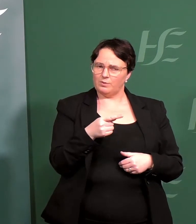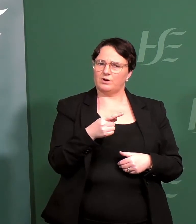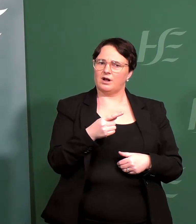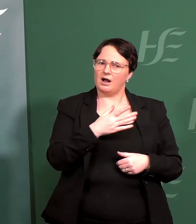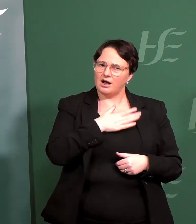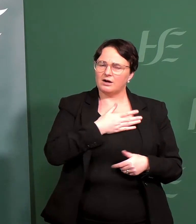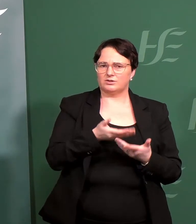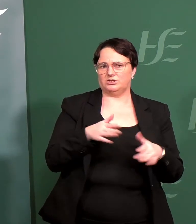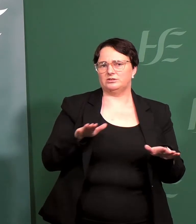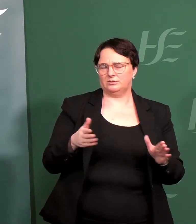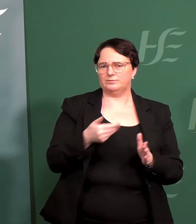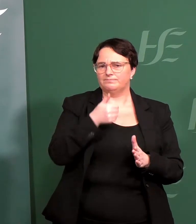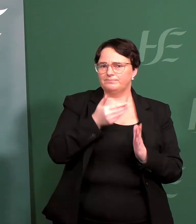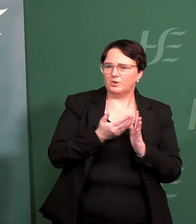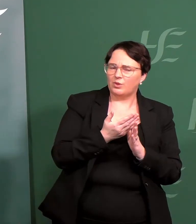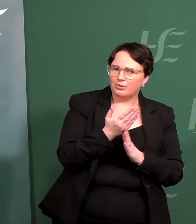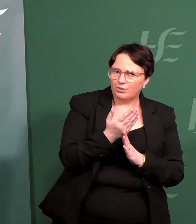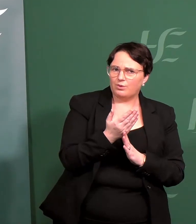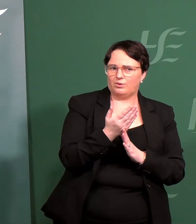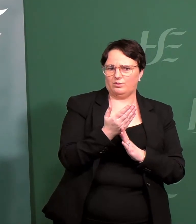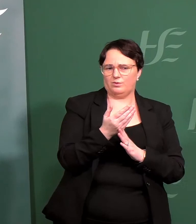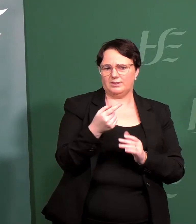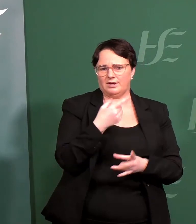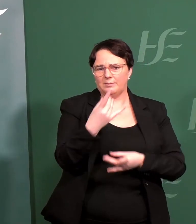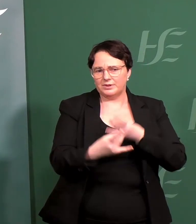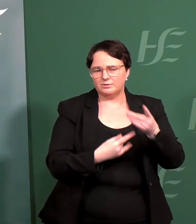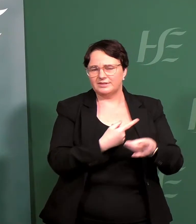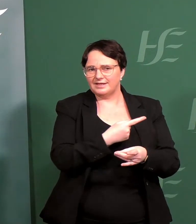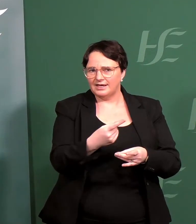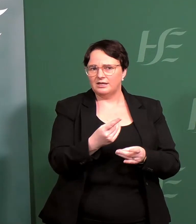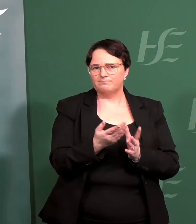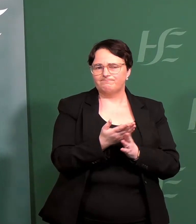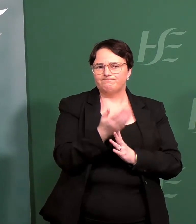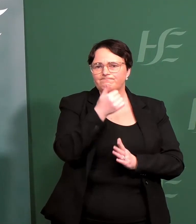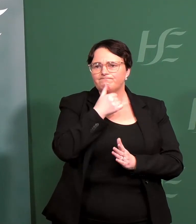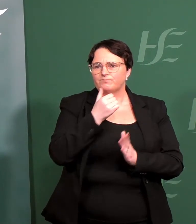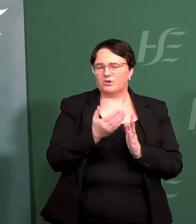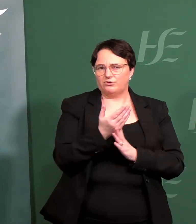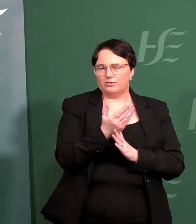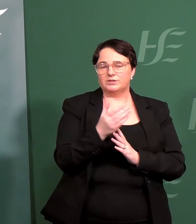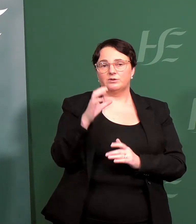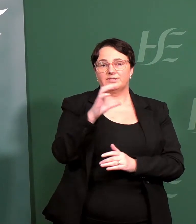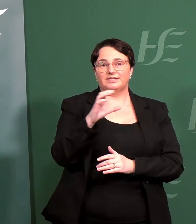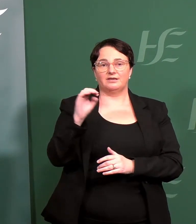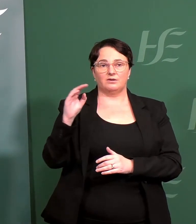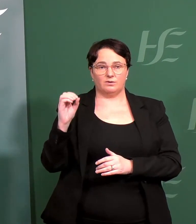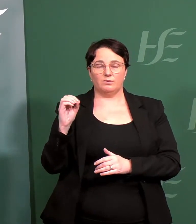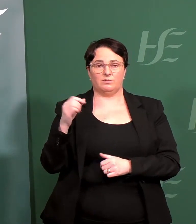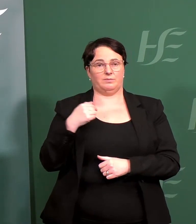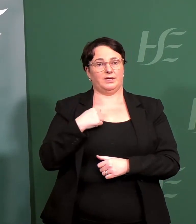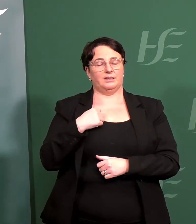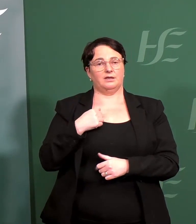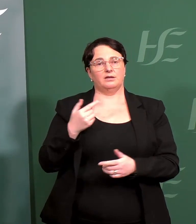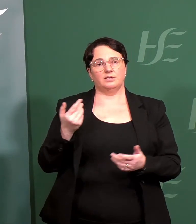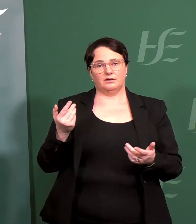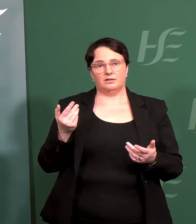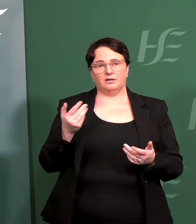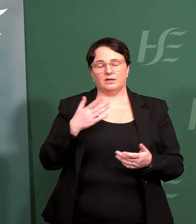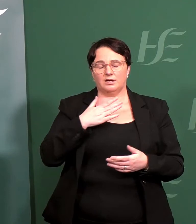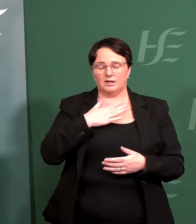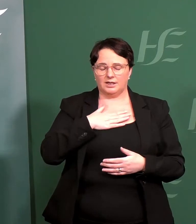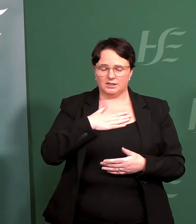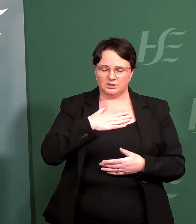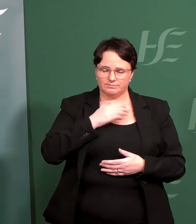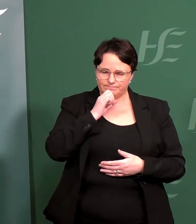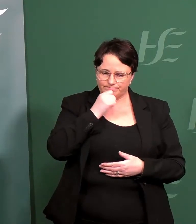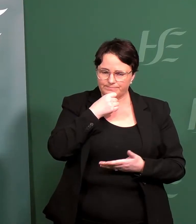who went through what some of these families and children have had to go to. So as CEO, I certainly want to sincerely